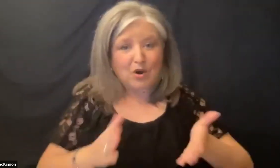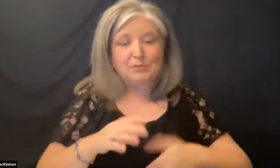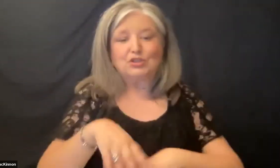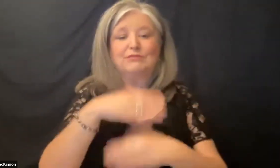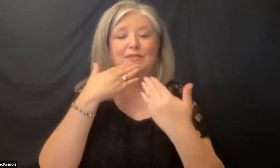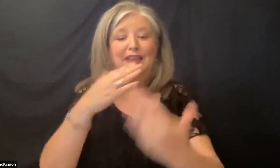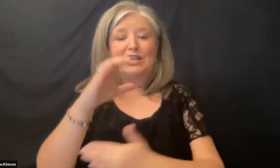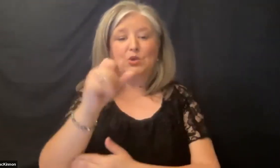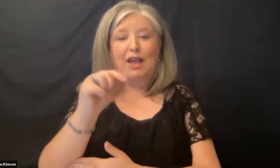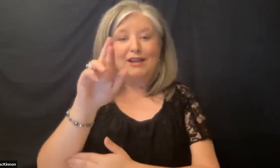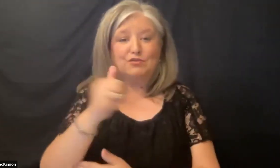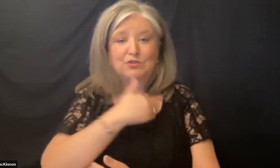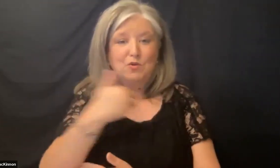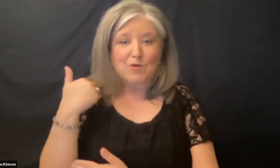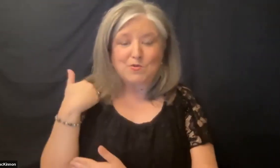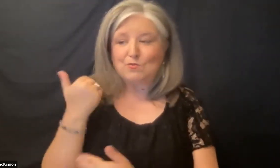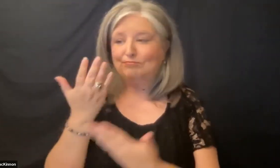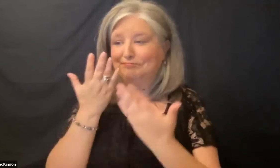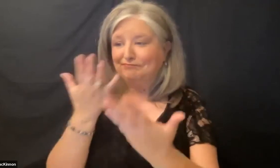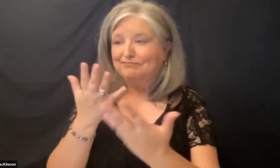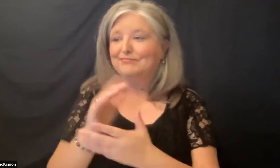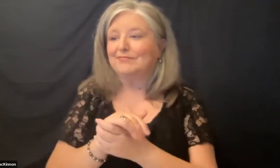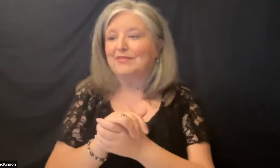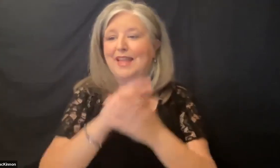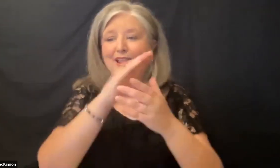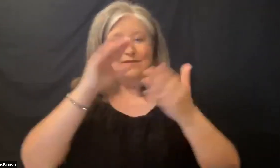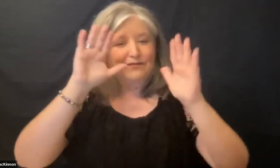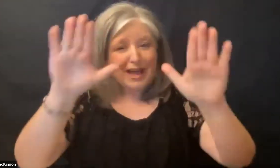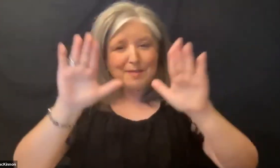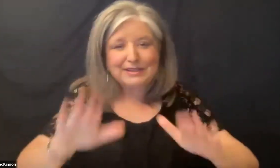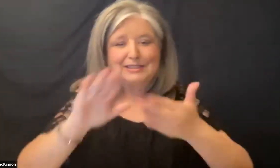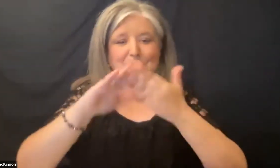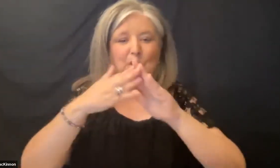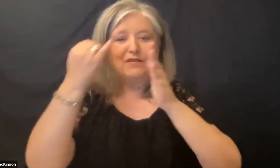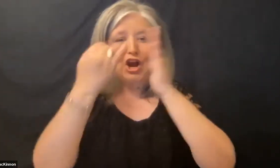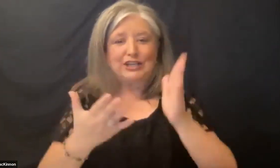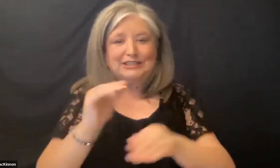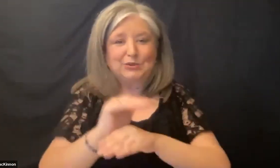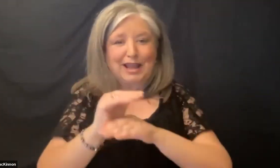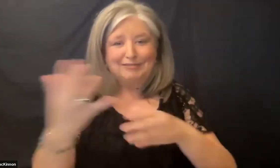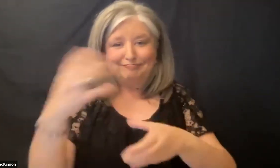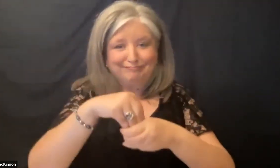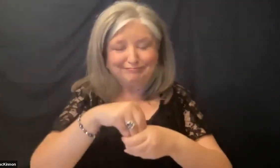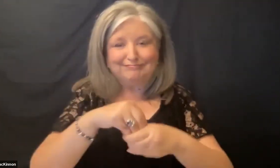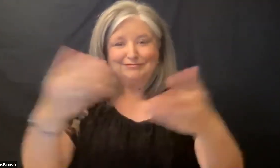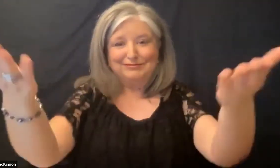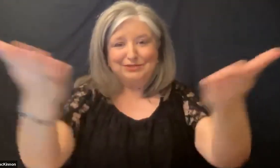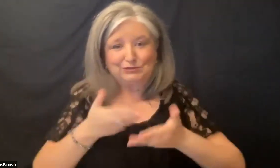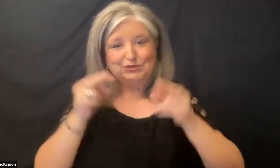and inviting all the performers. A thank you to ACTRA Toronto and to an absolutely fabulous community